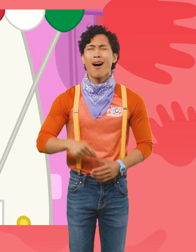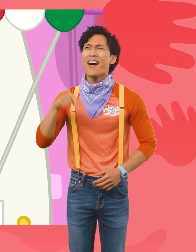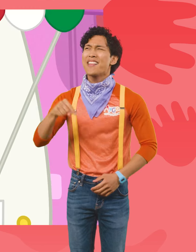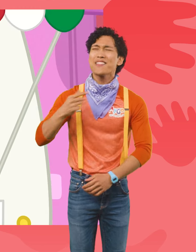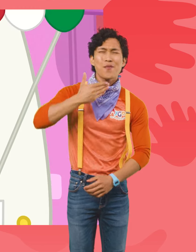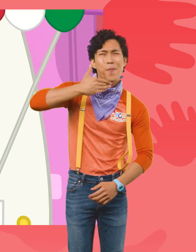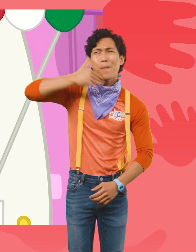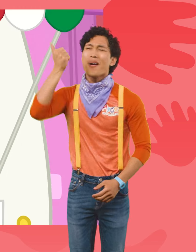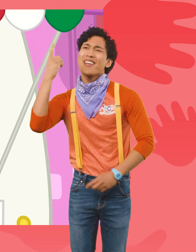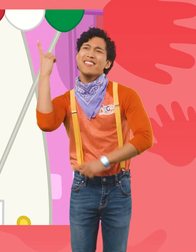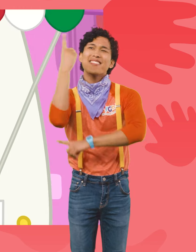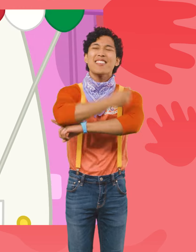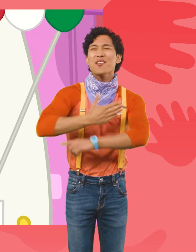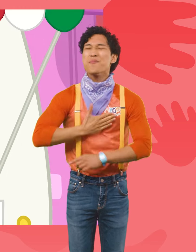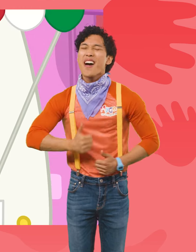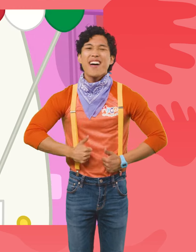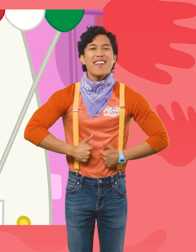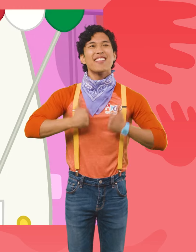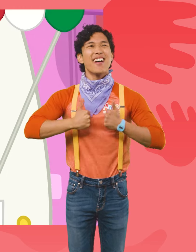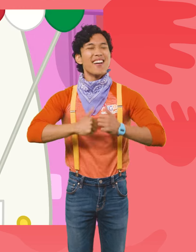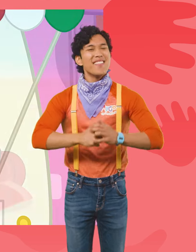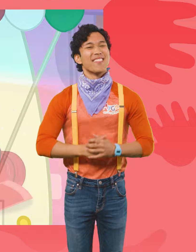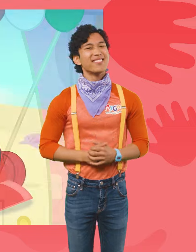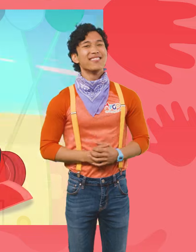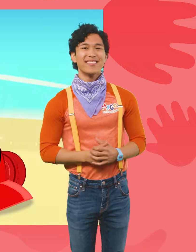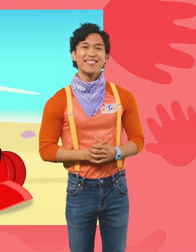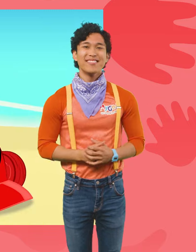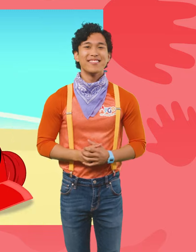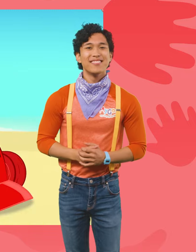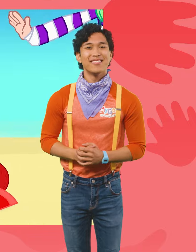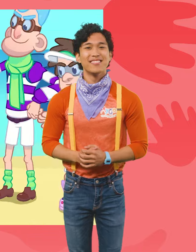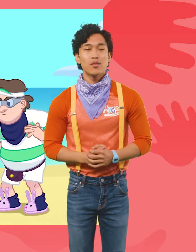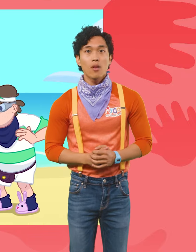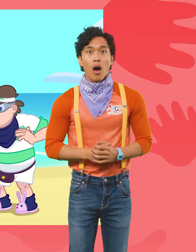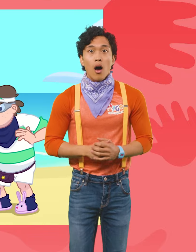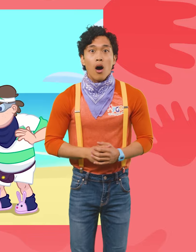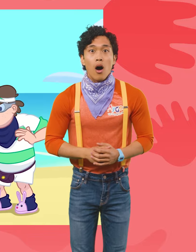This is the best day of my life.